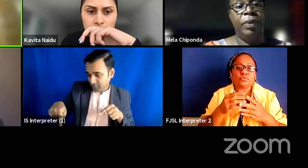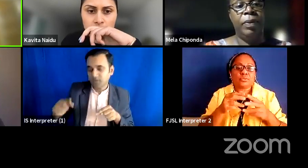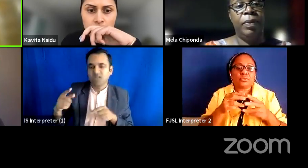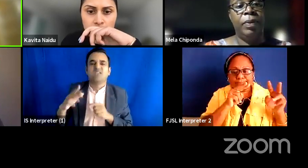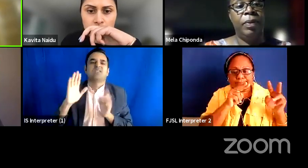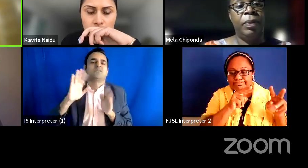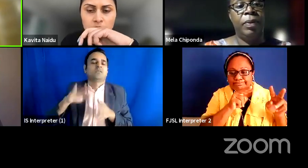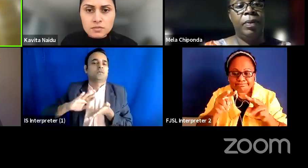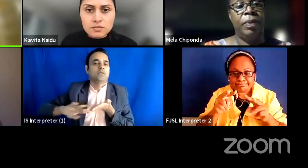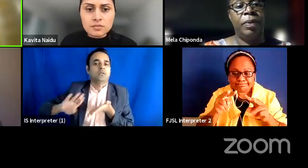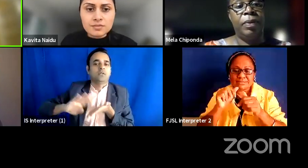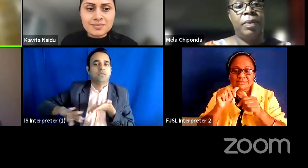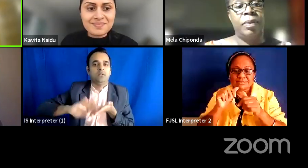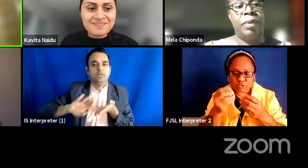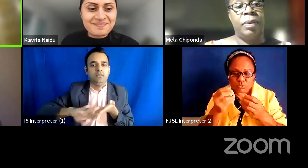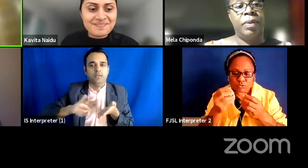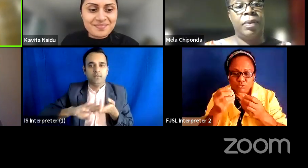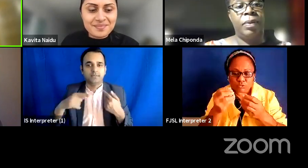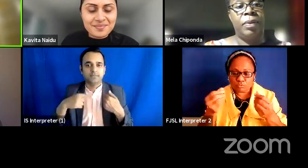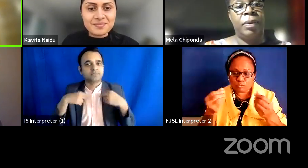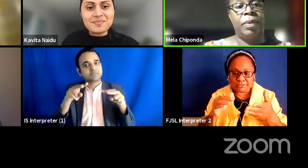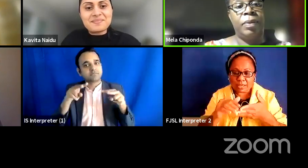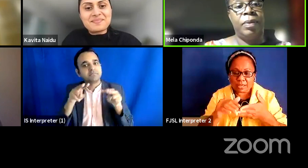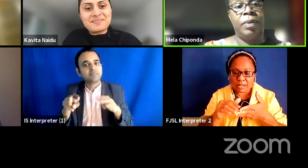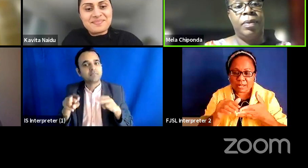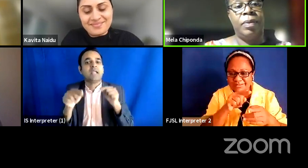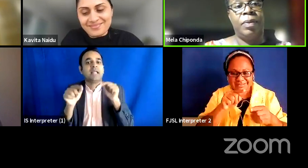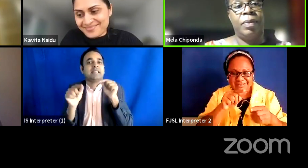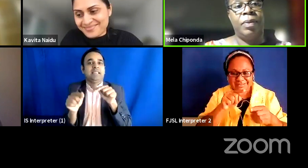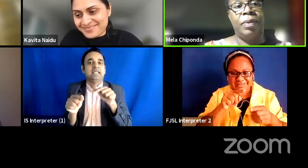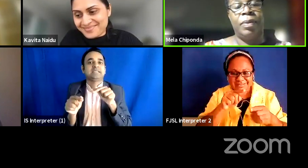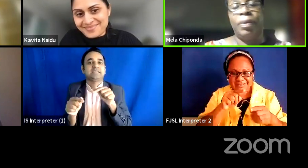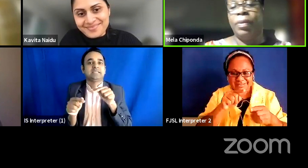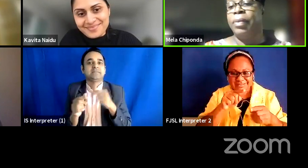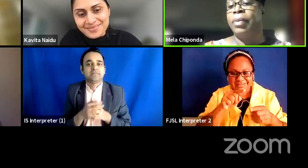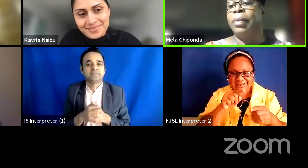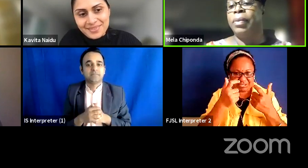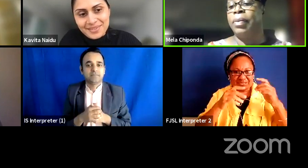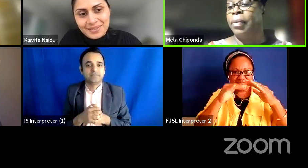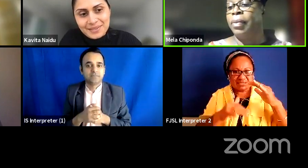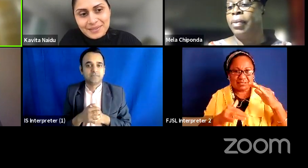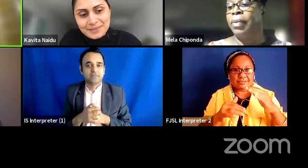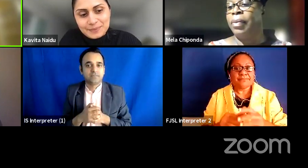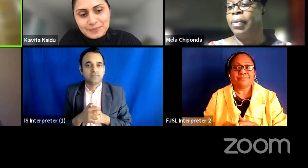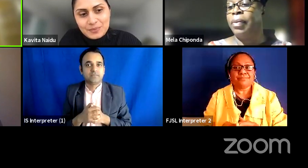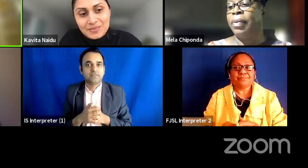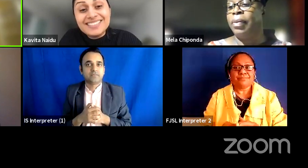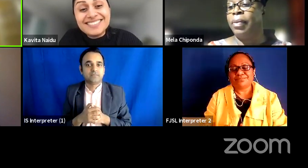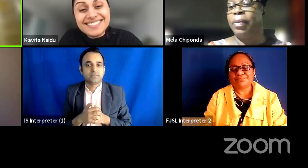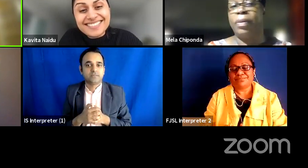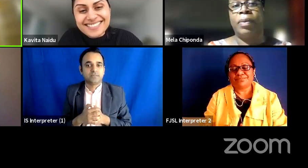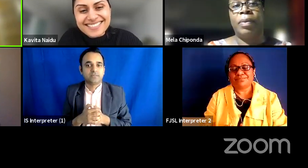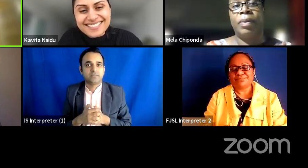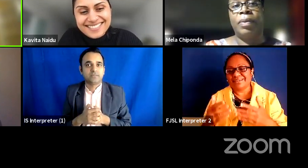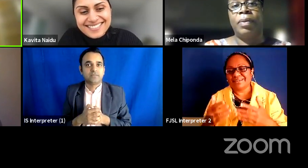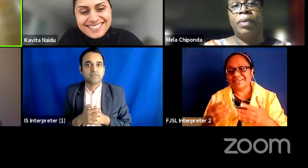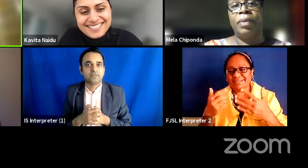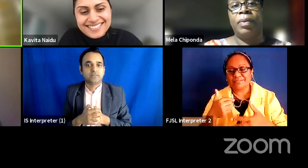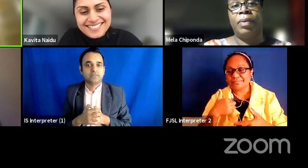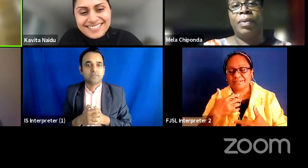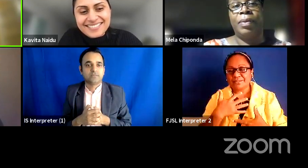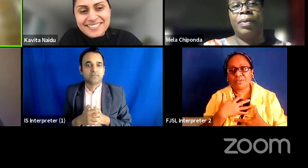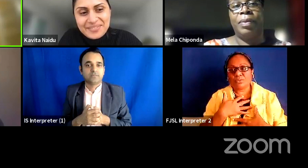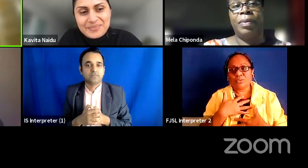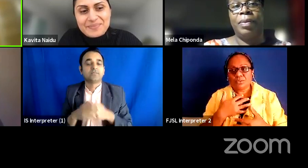Thank you, Mela. I think, I mean, I'm a little bit overwhelmed by